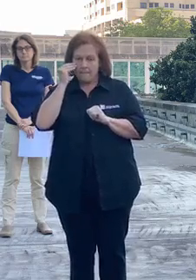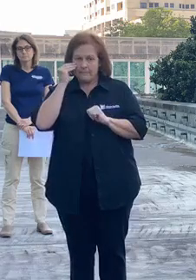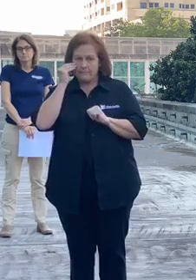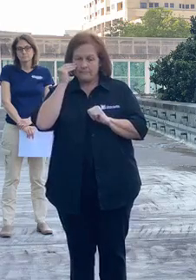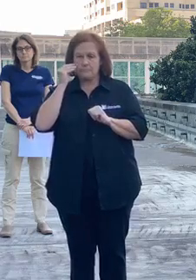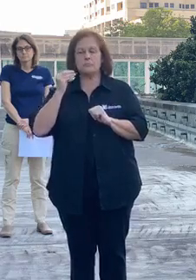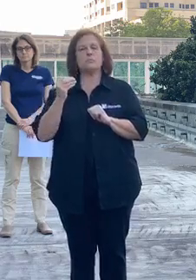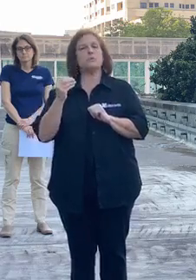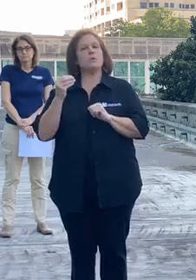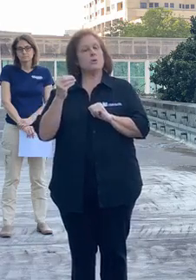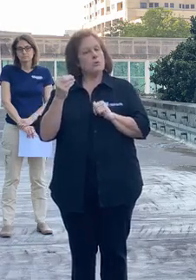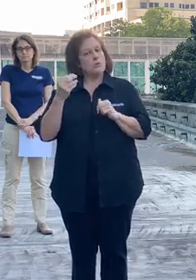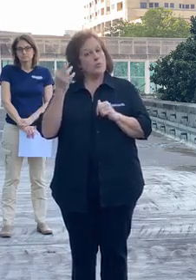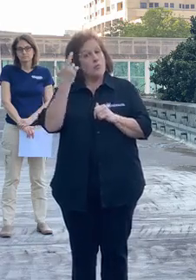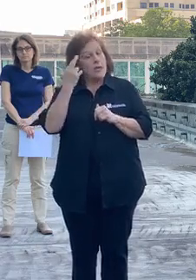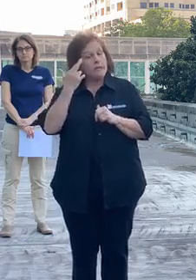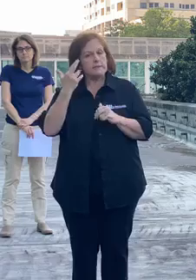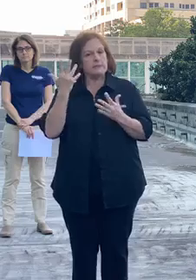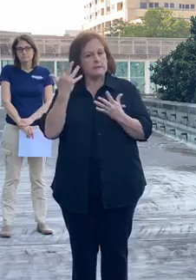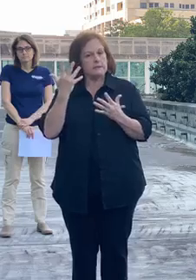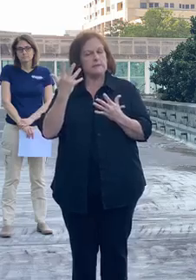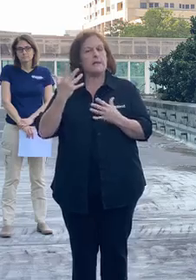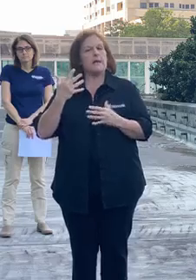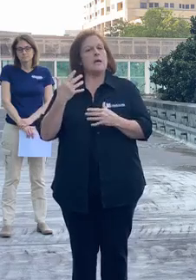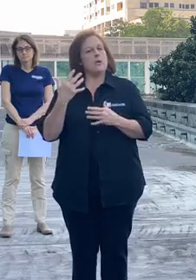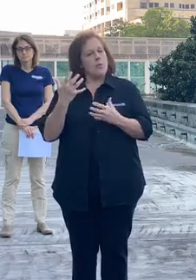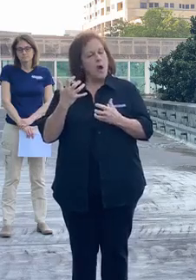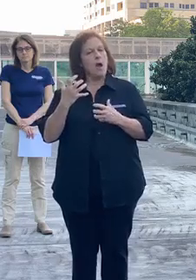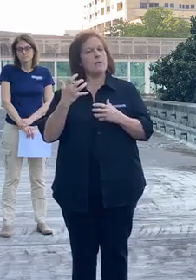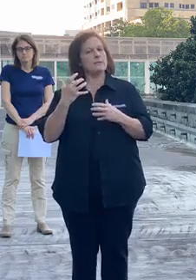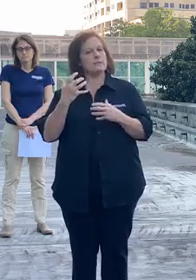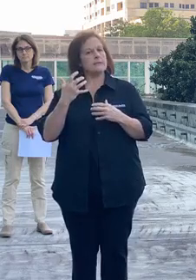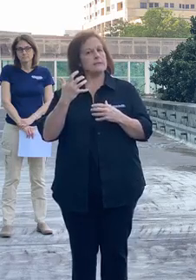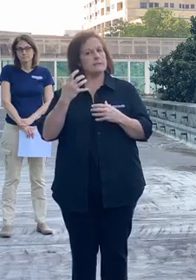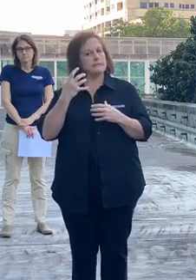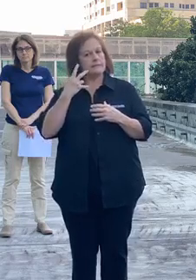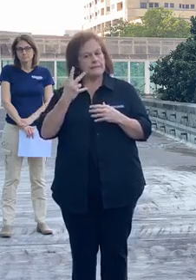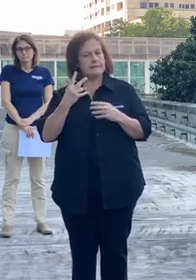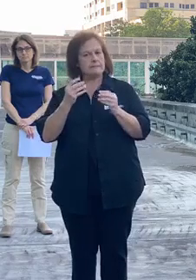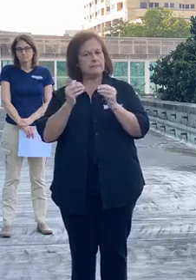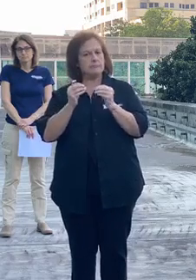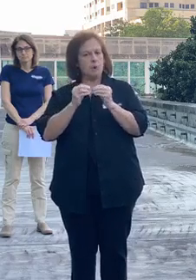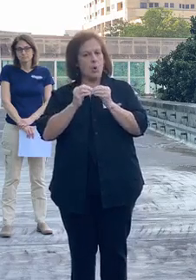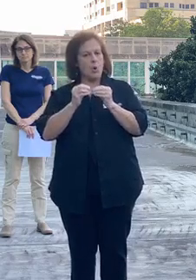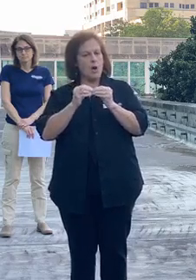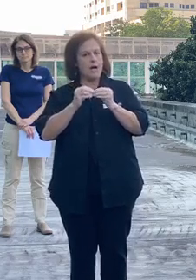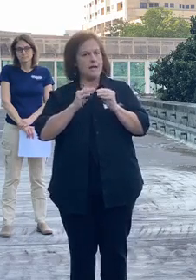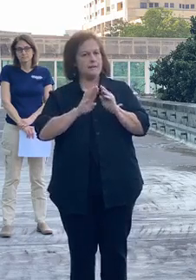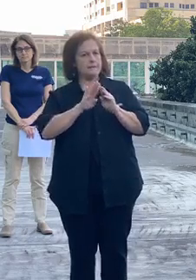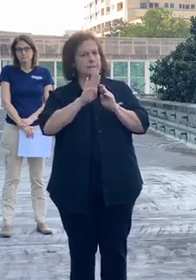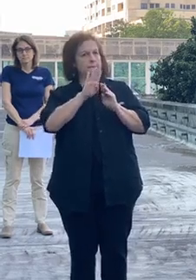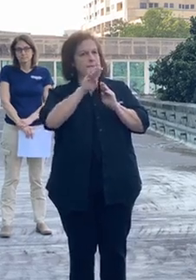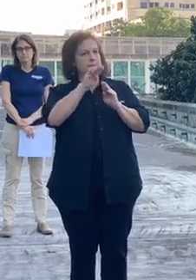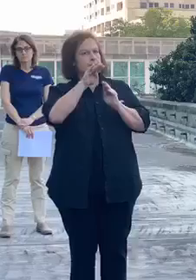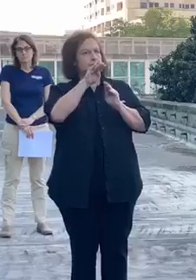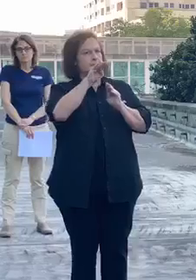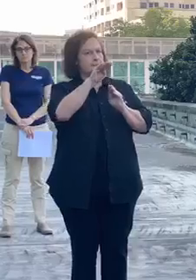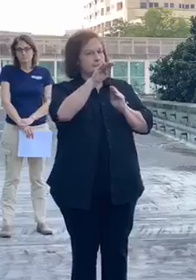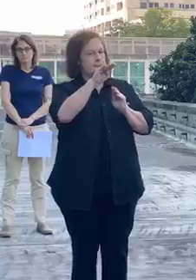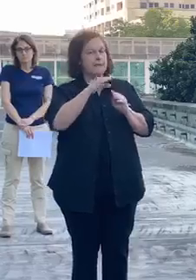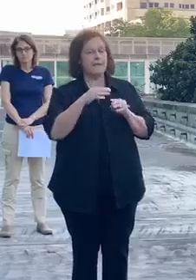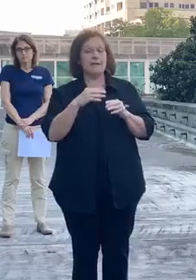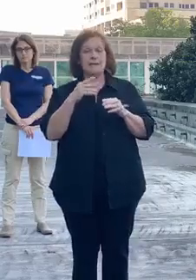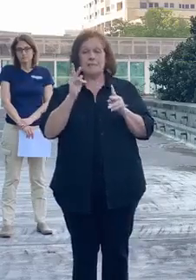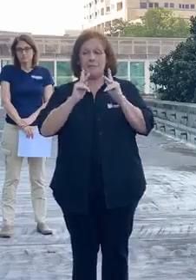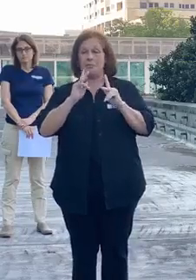so that we can continue, one, as we've started to see our curve. There's been a lot of talk